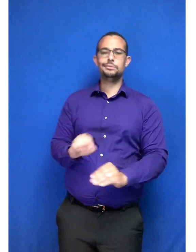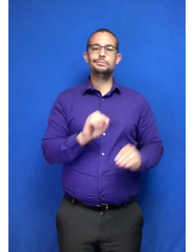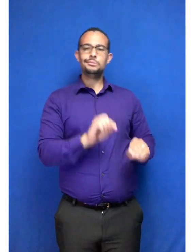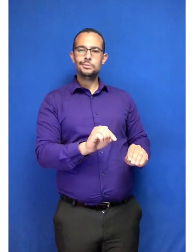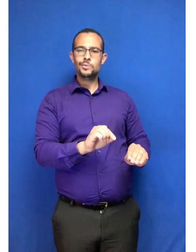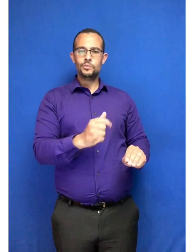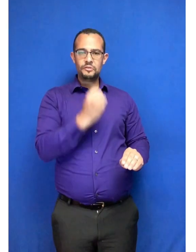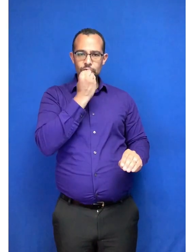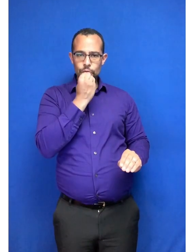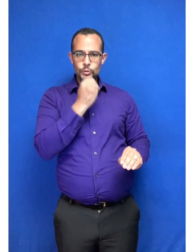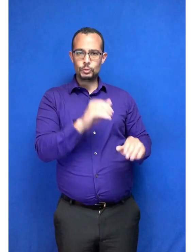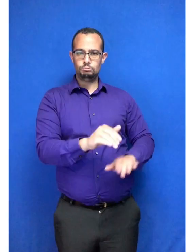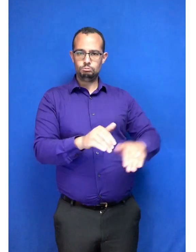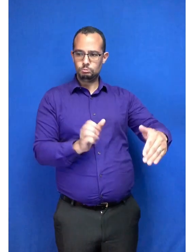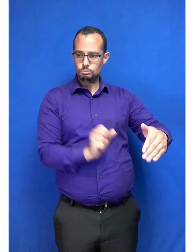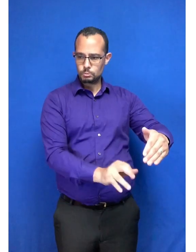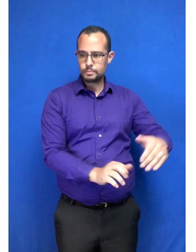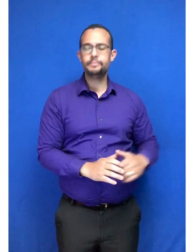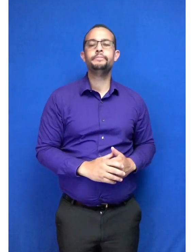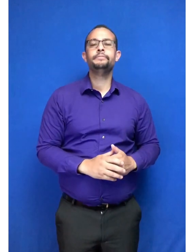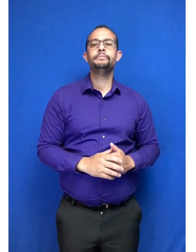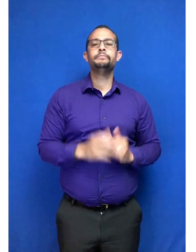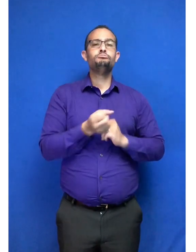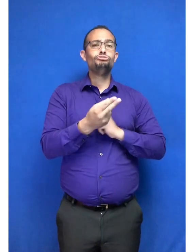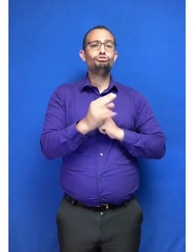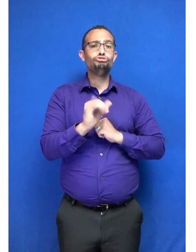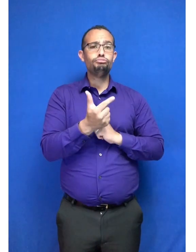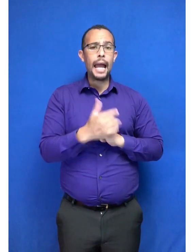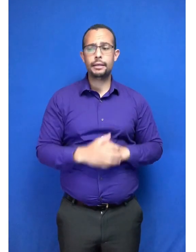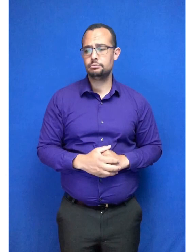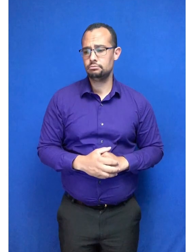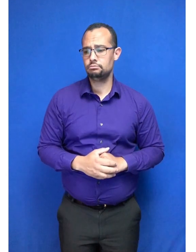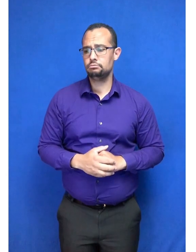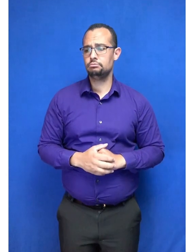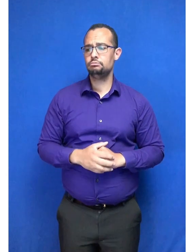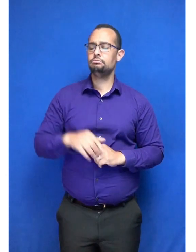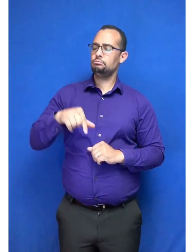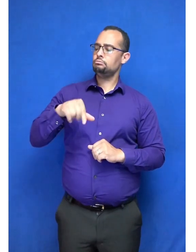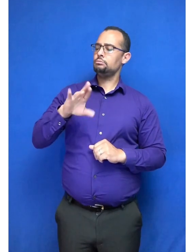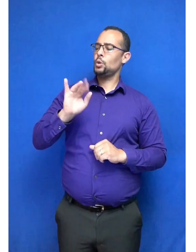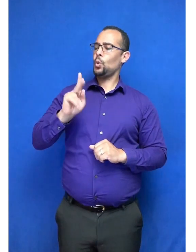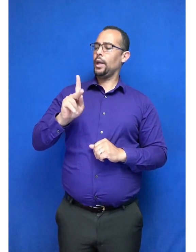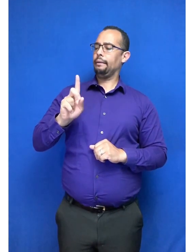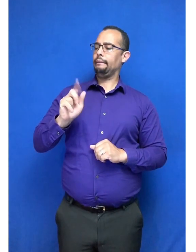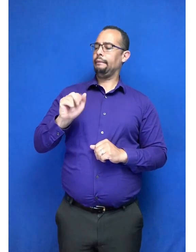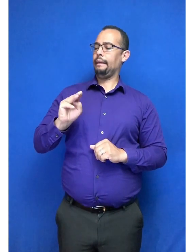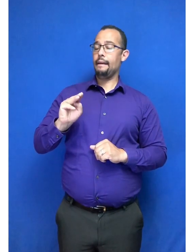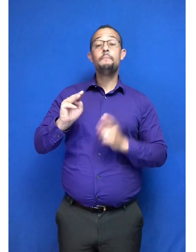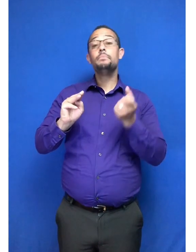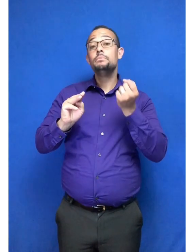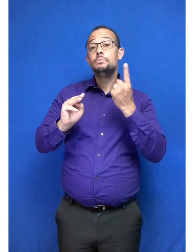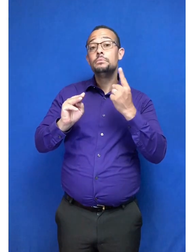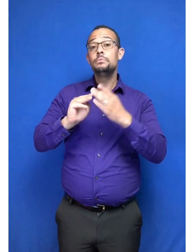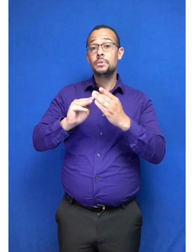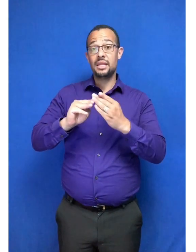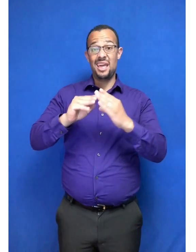as long as a garage door. If needed, then you go ahead and just lay them out, and they stay flat and